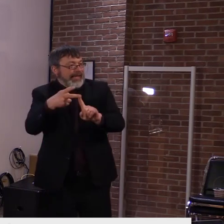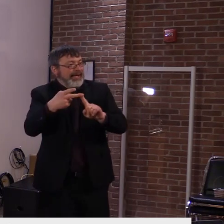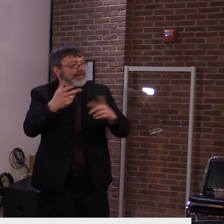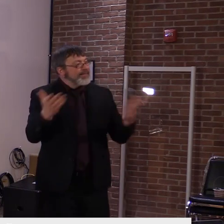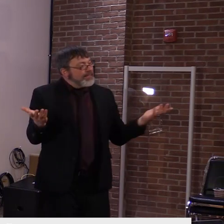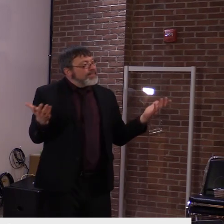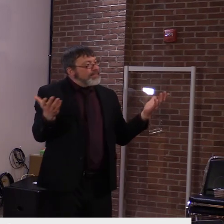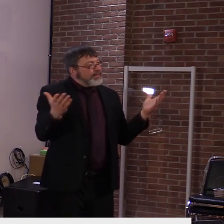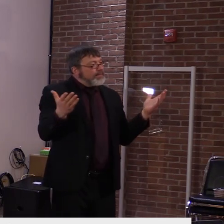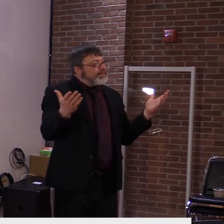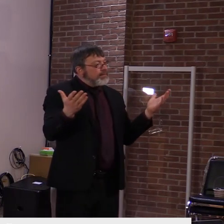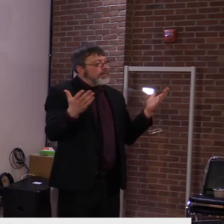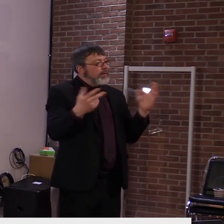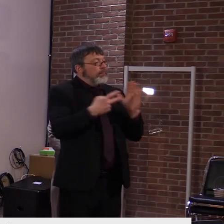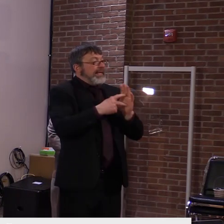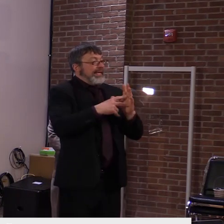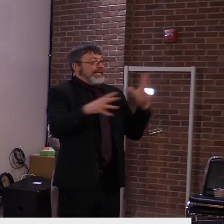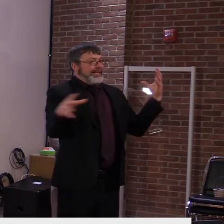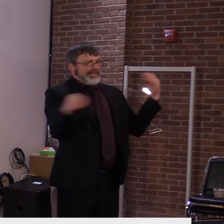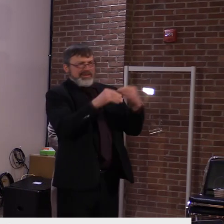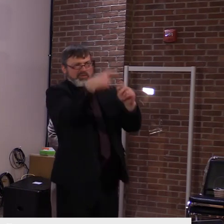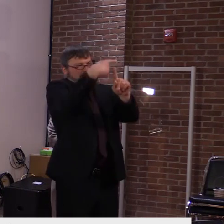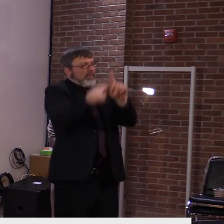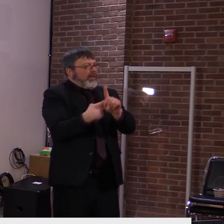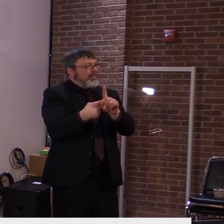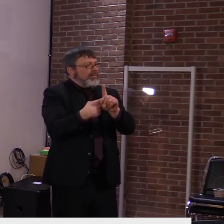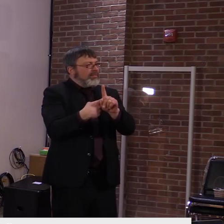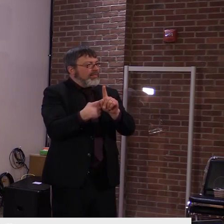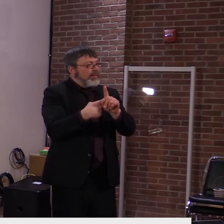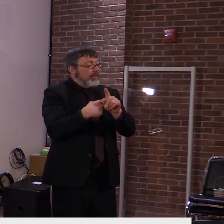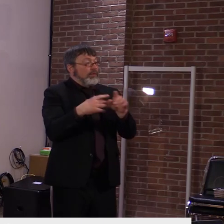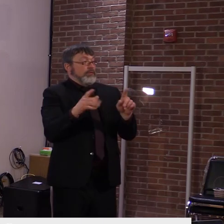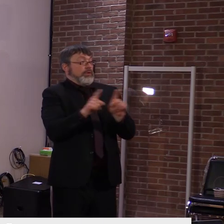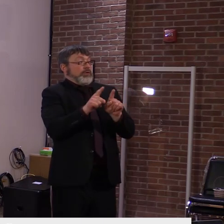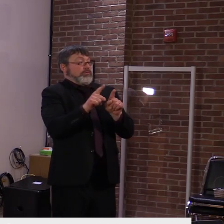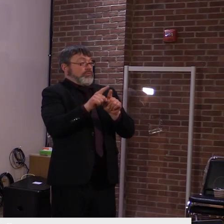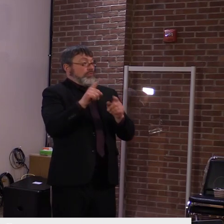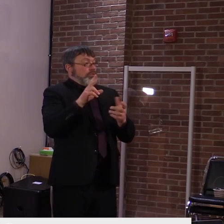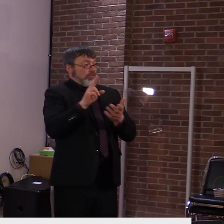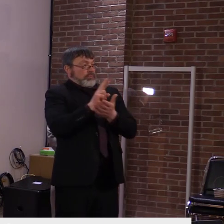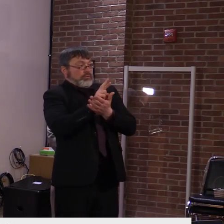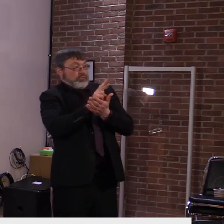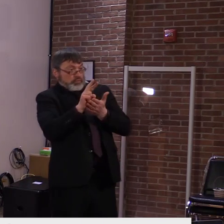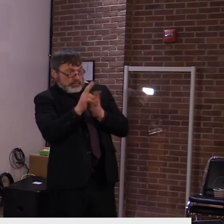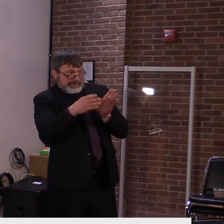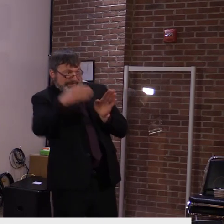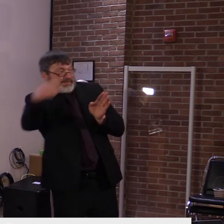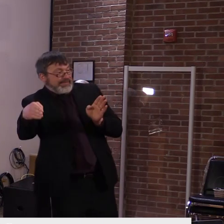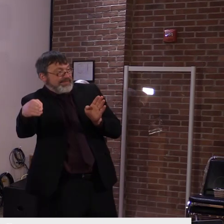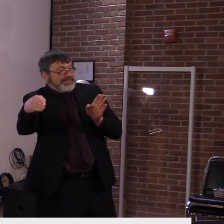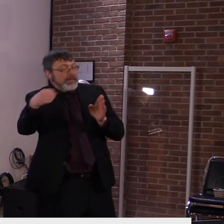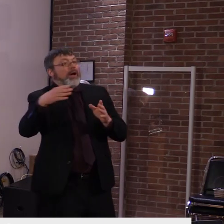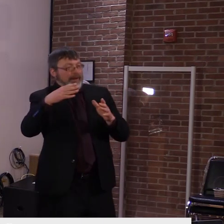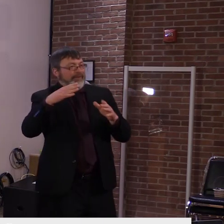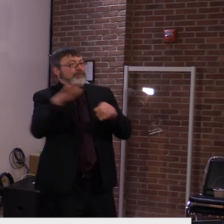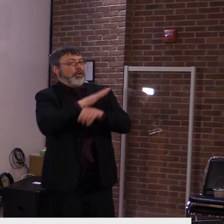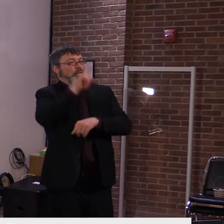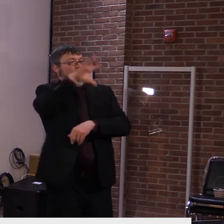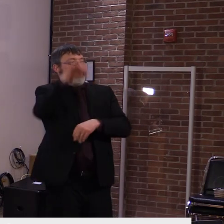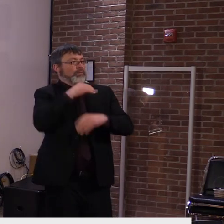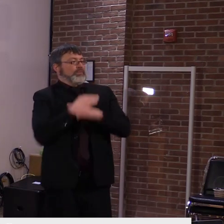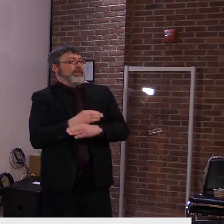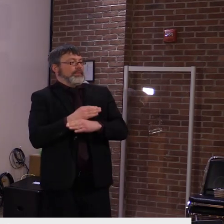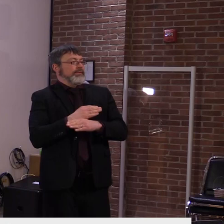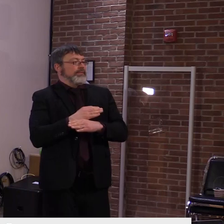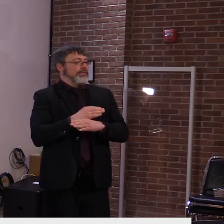a dose a month from now, and then 2 weeks before you get to the greatest amount of efficacy. So from that standpoint,